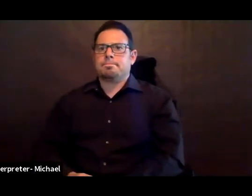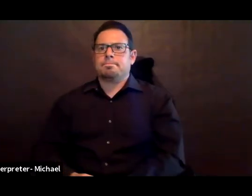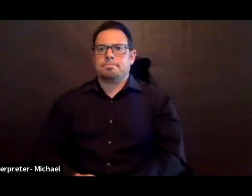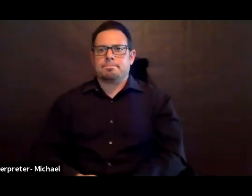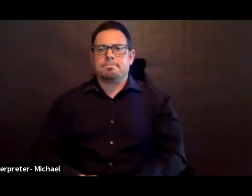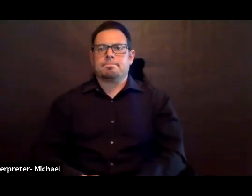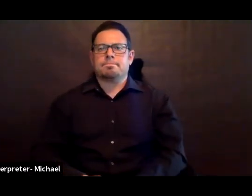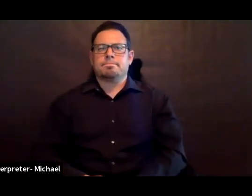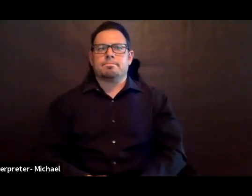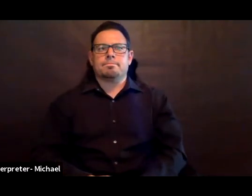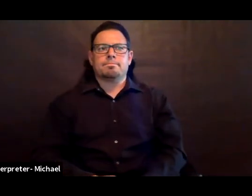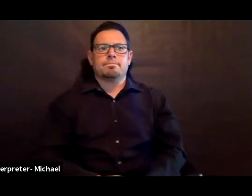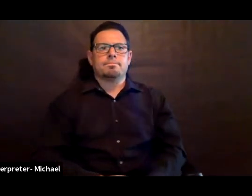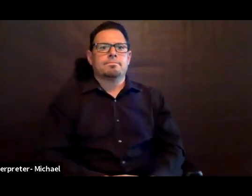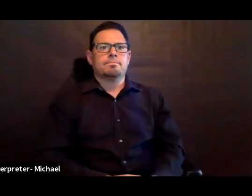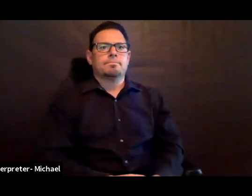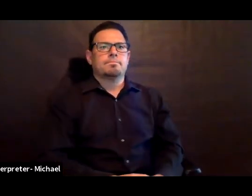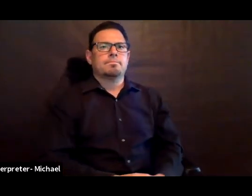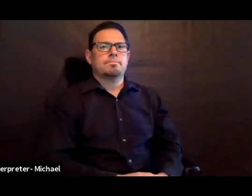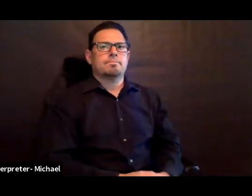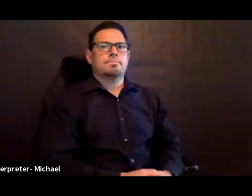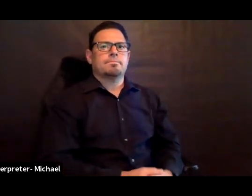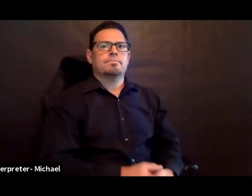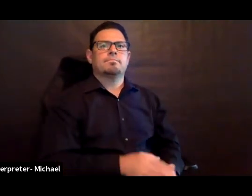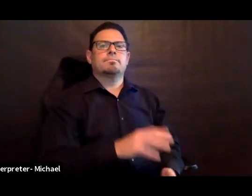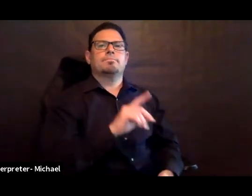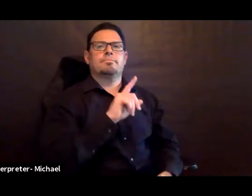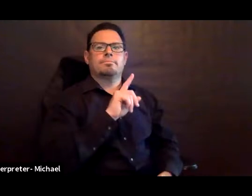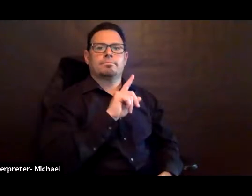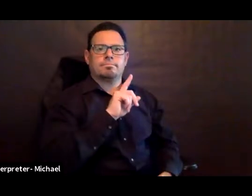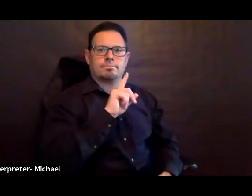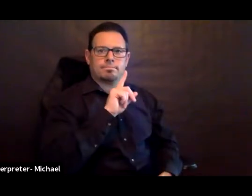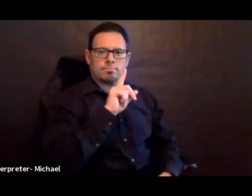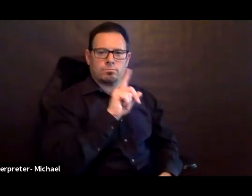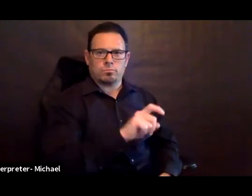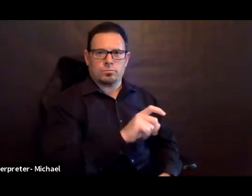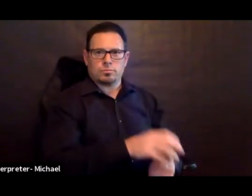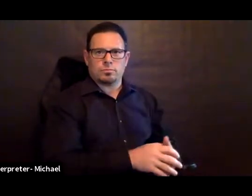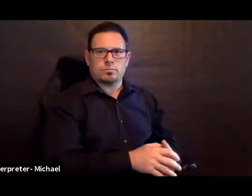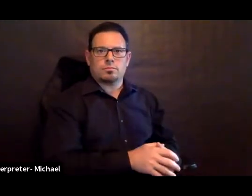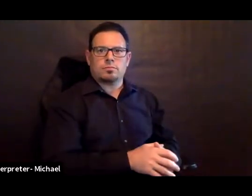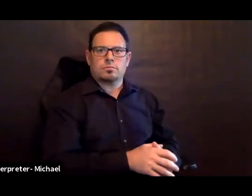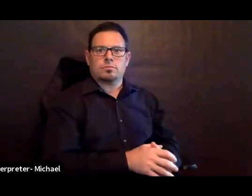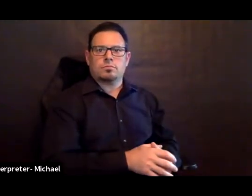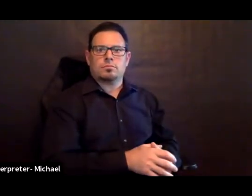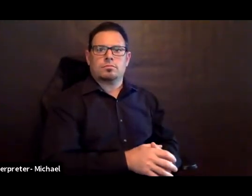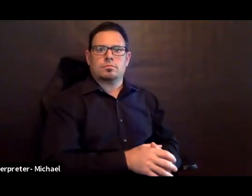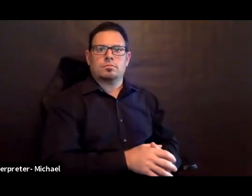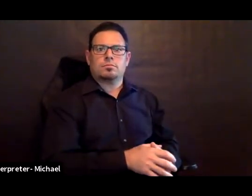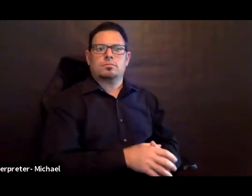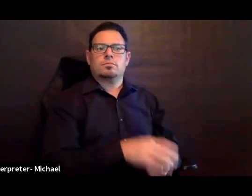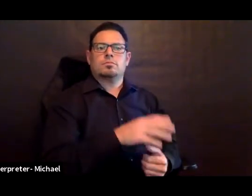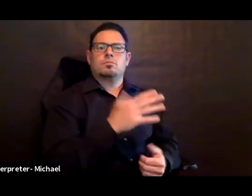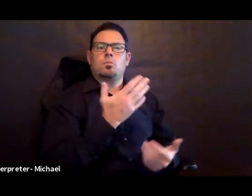So what percentage of breakthrough cases are genetically sequenced then?